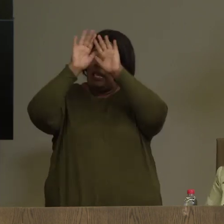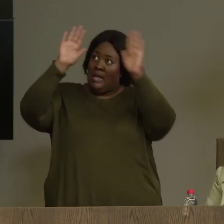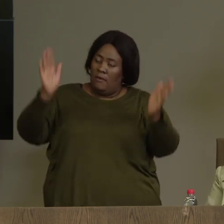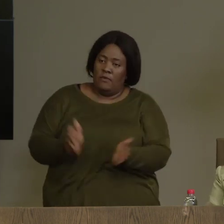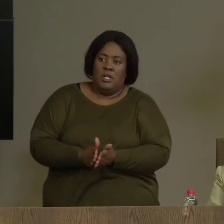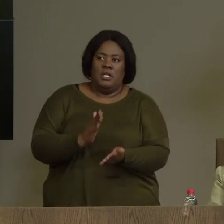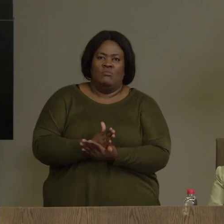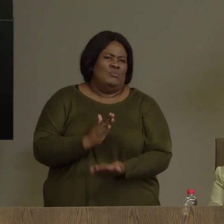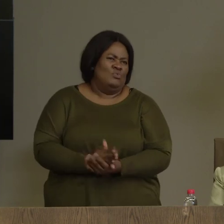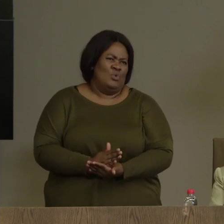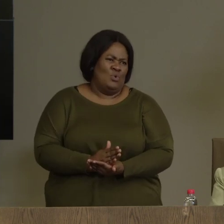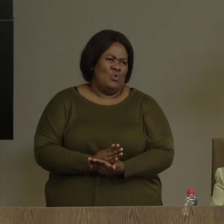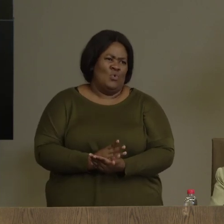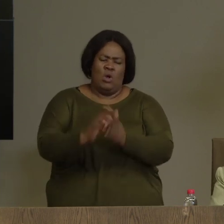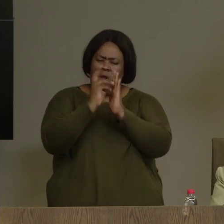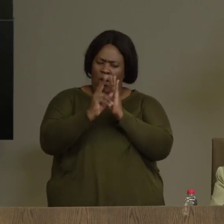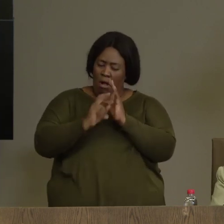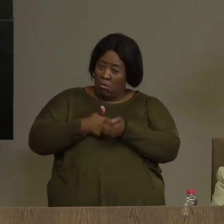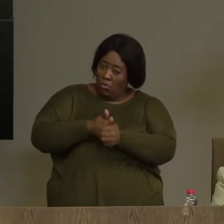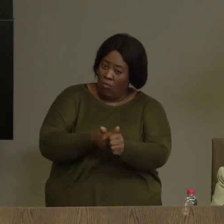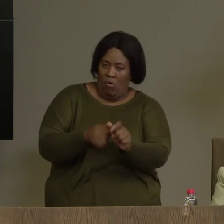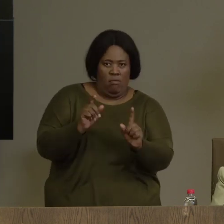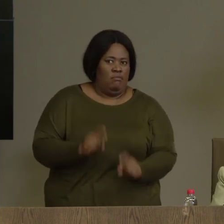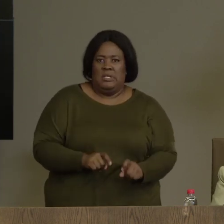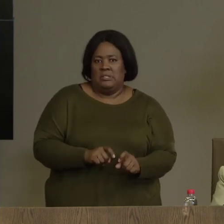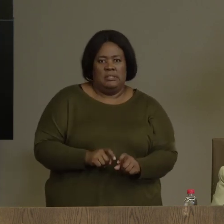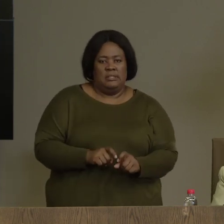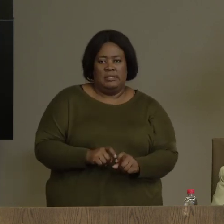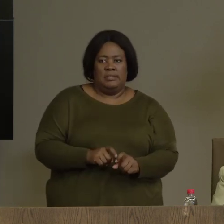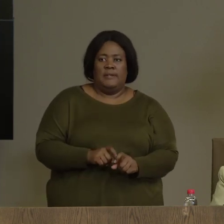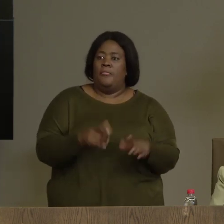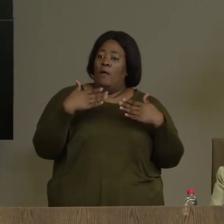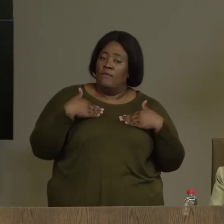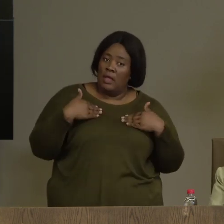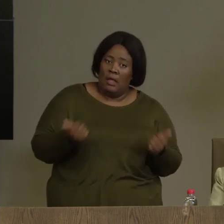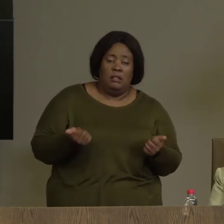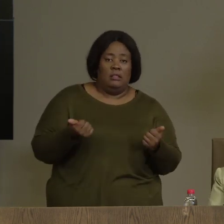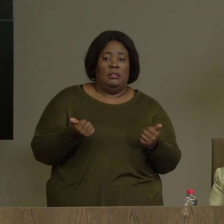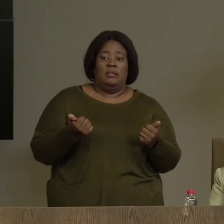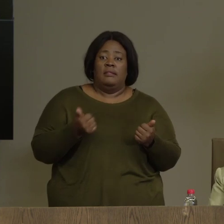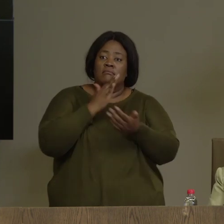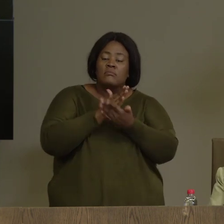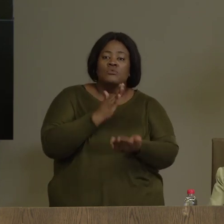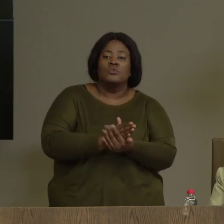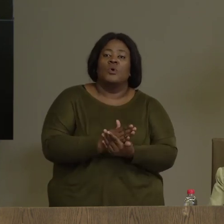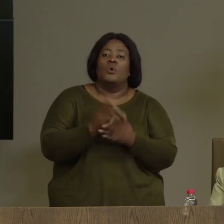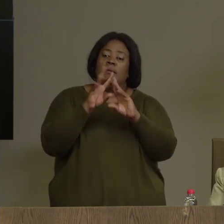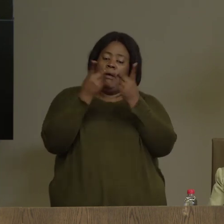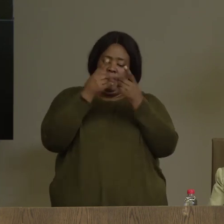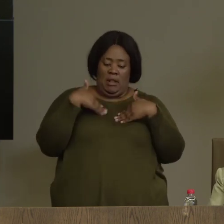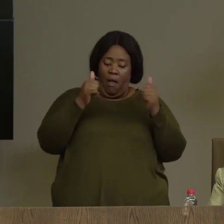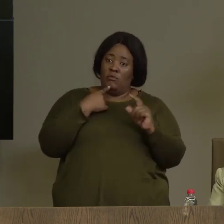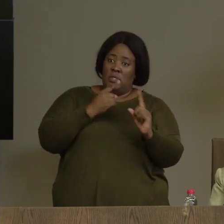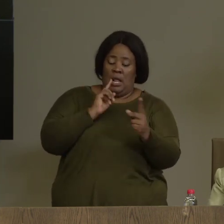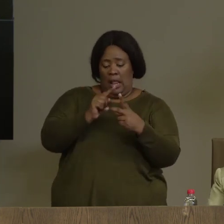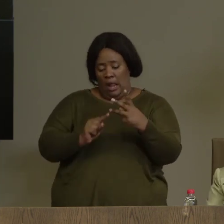nation to follow to the latter the directives of health and make sure that we can go back to some form